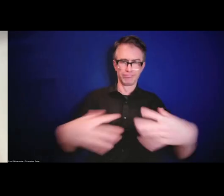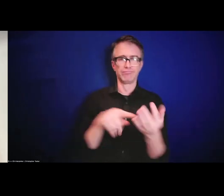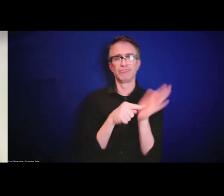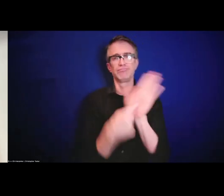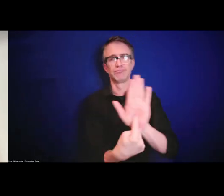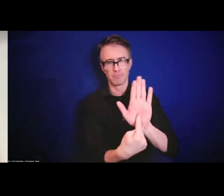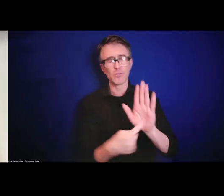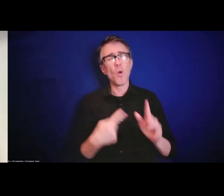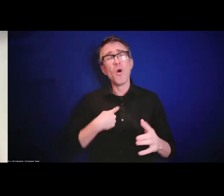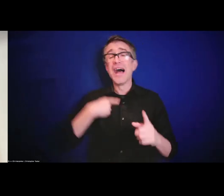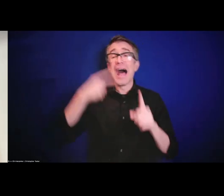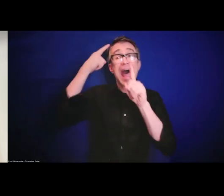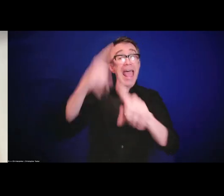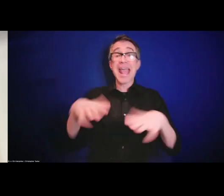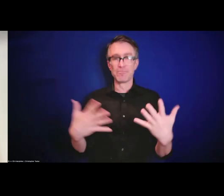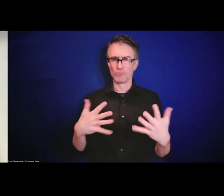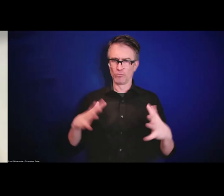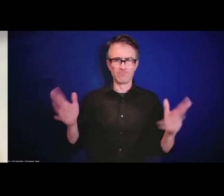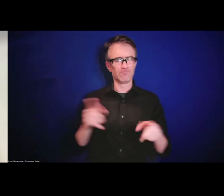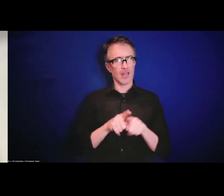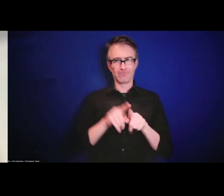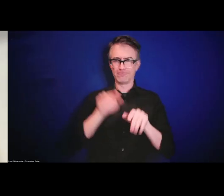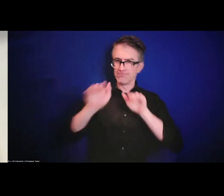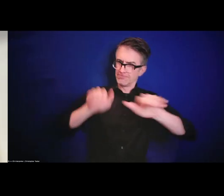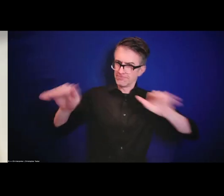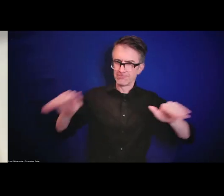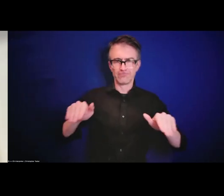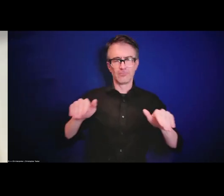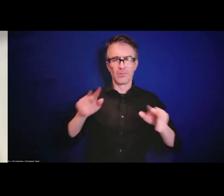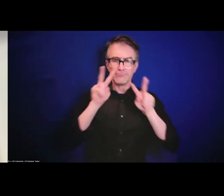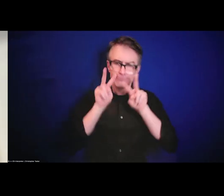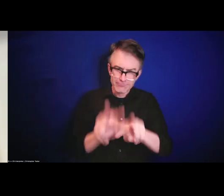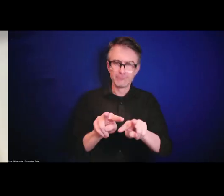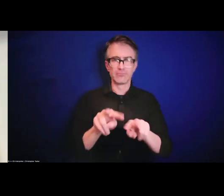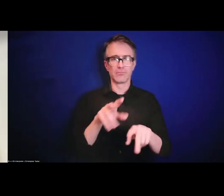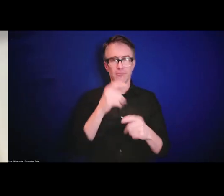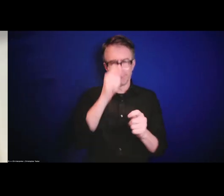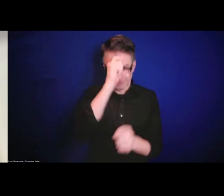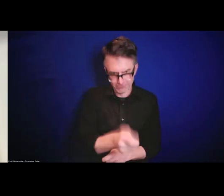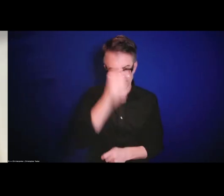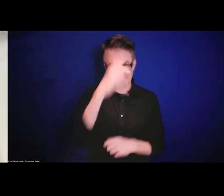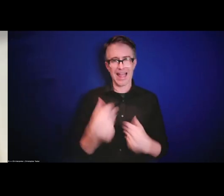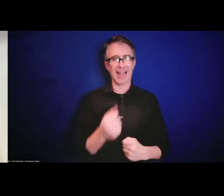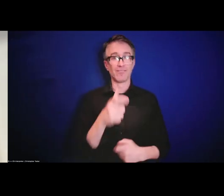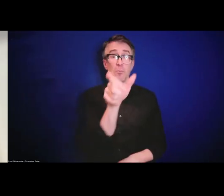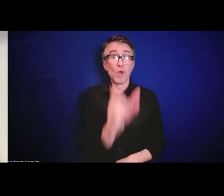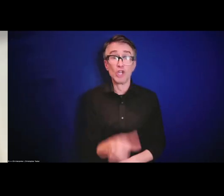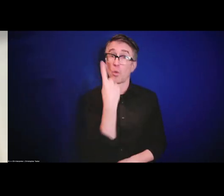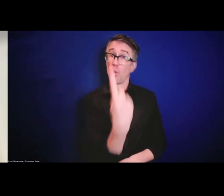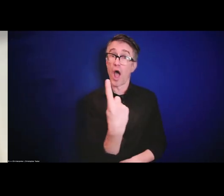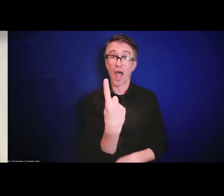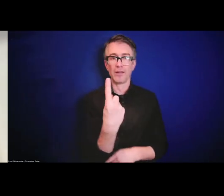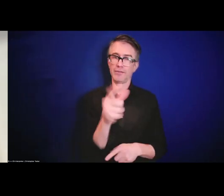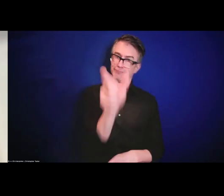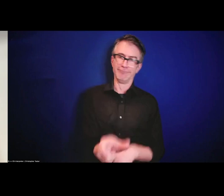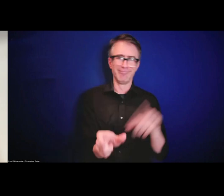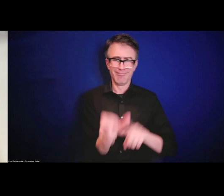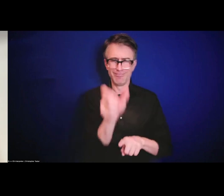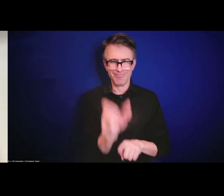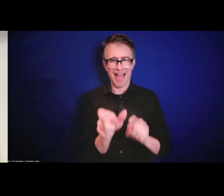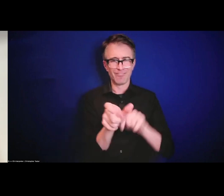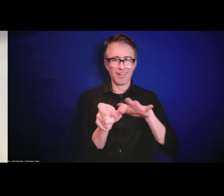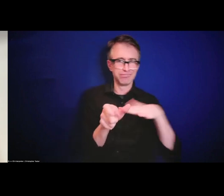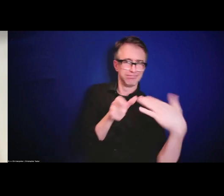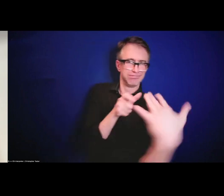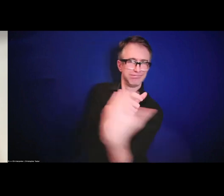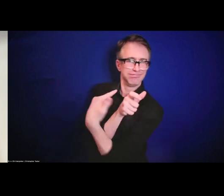be looking at today and having a conversation about is the result of the collaboration of members and partners of the